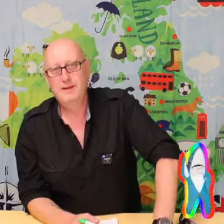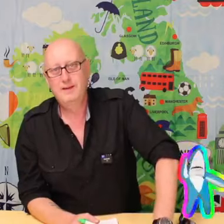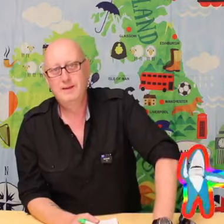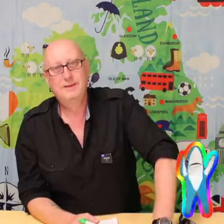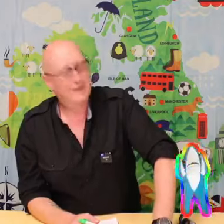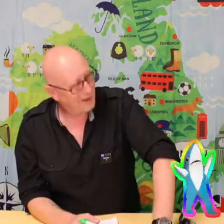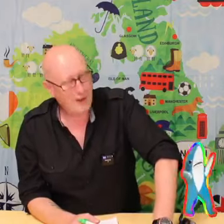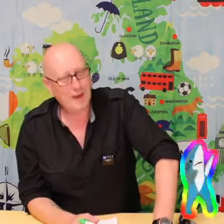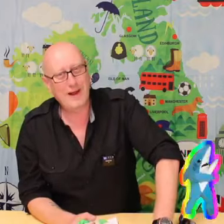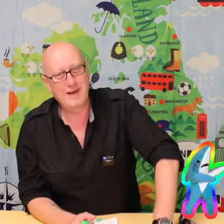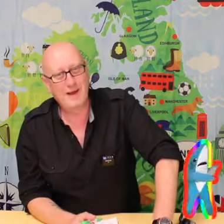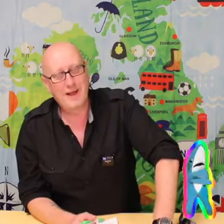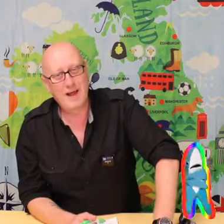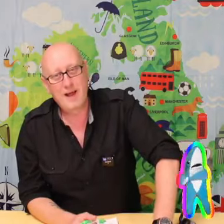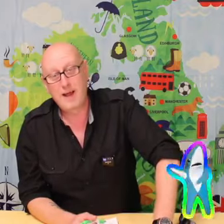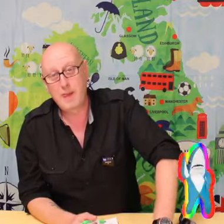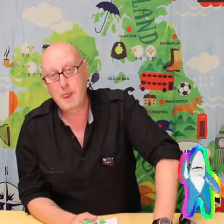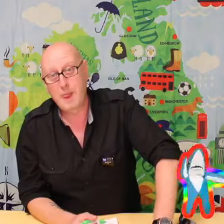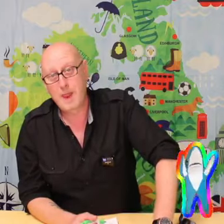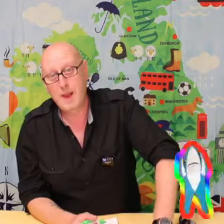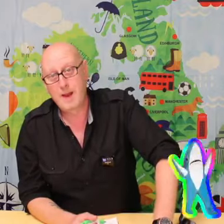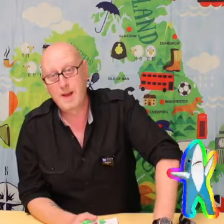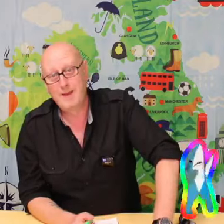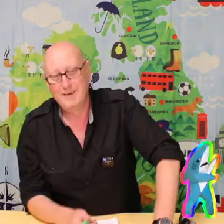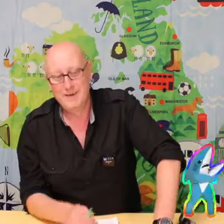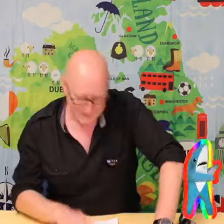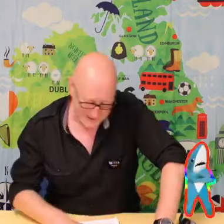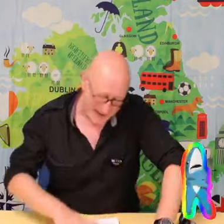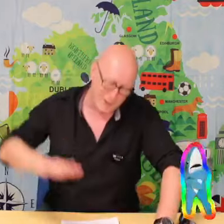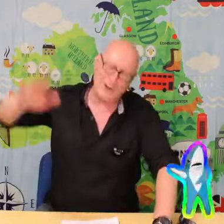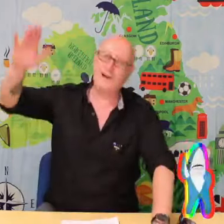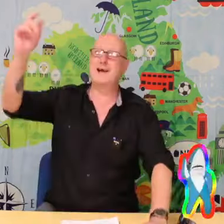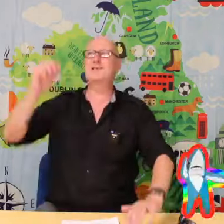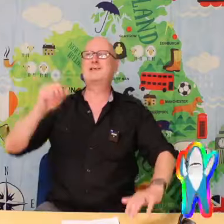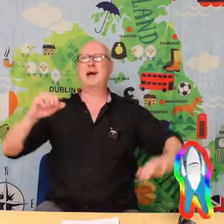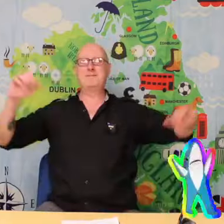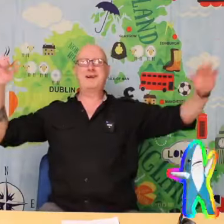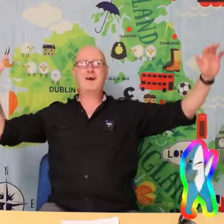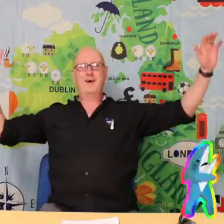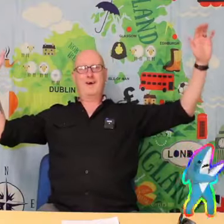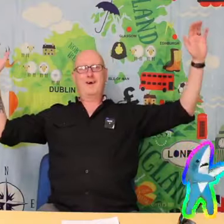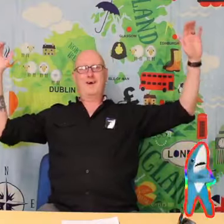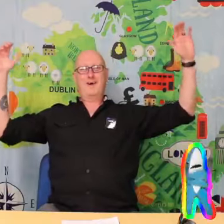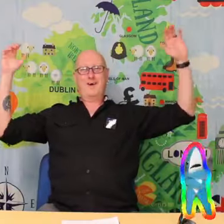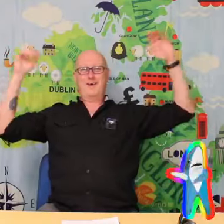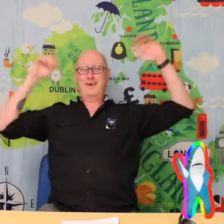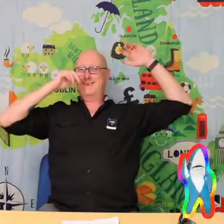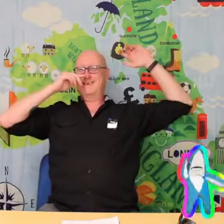and Mark. Hello there, aren't we? What have you had for your lunch? There we go, ladies and gentlemen. And he did say underneath, and Helen